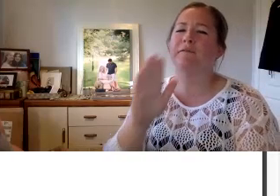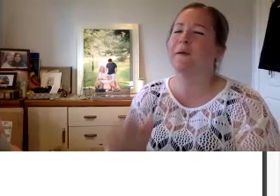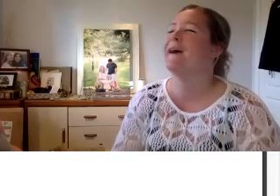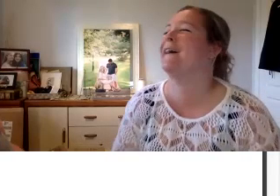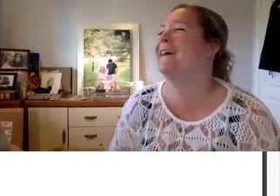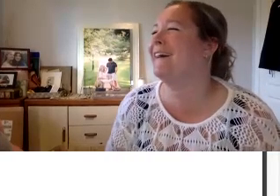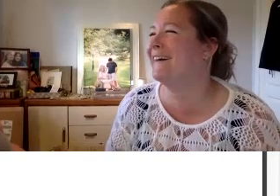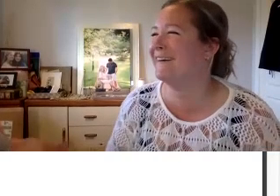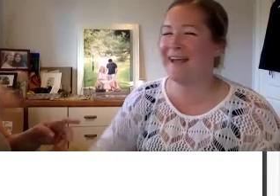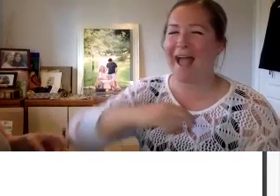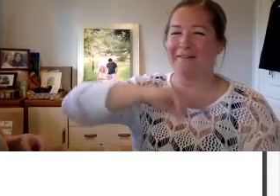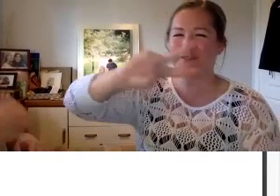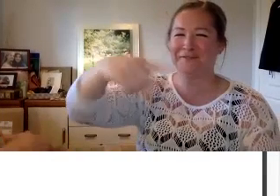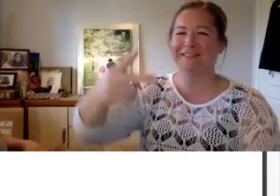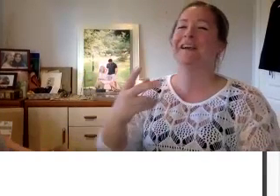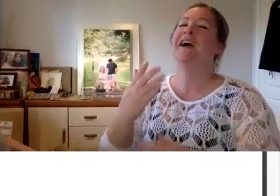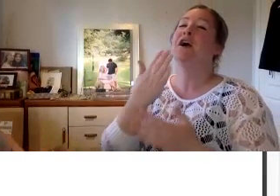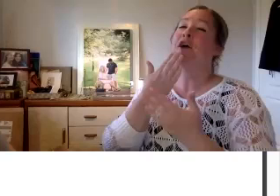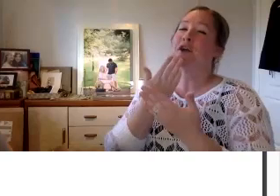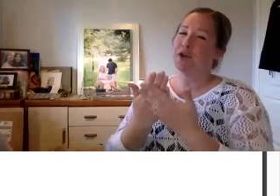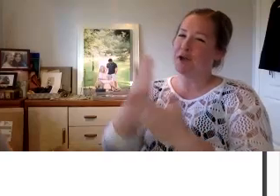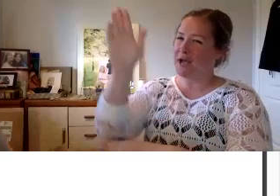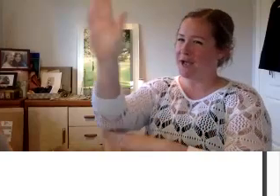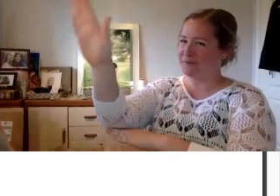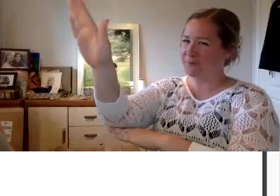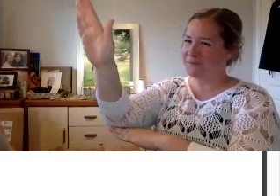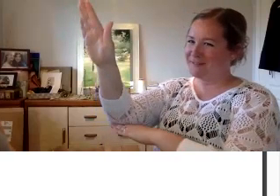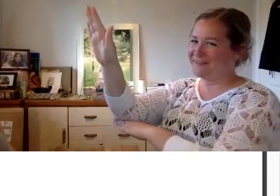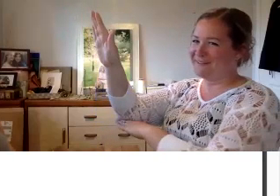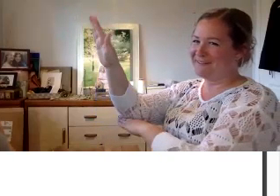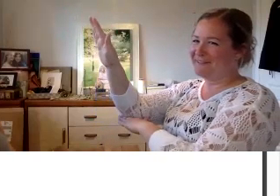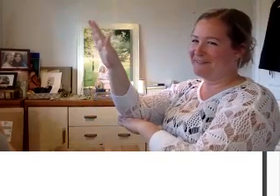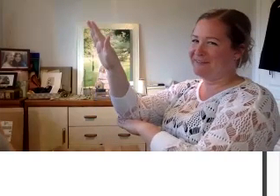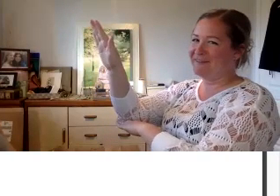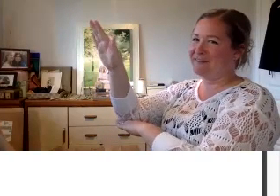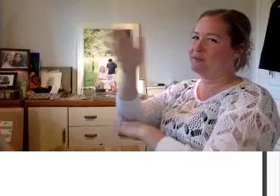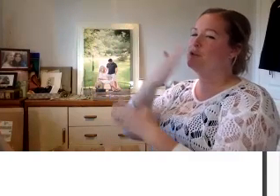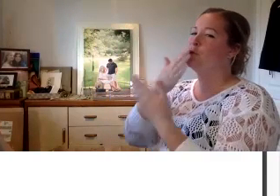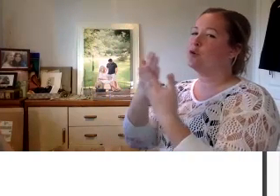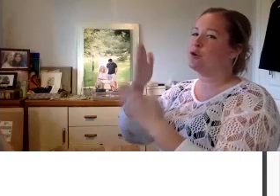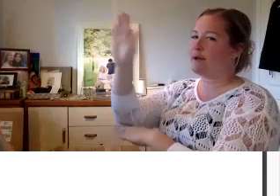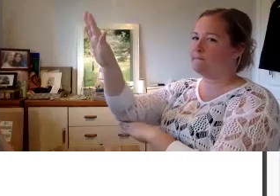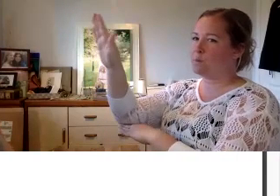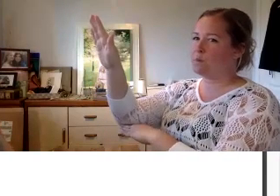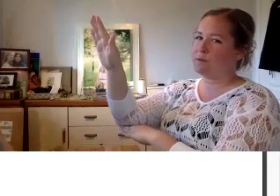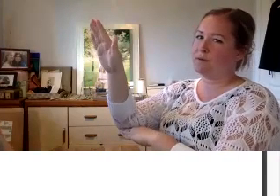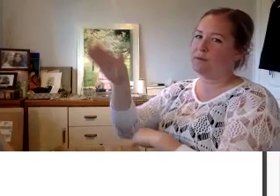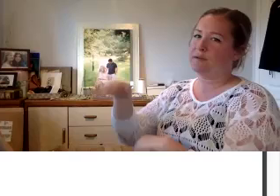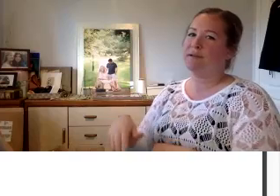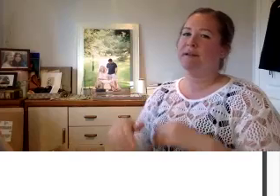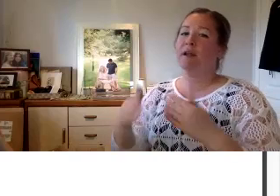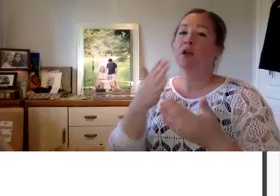Oh yeah, good afternoon. You're wrong. I switched it, sorry. Good afternoon. Let me repeat. Good